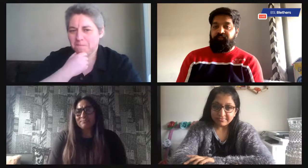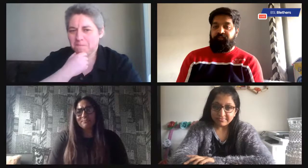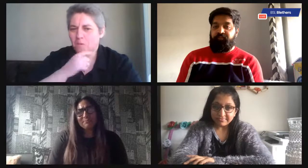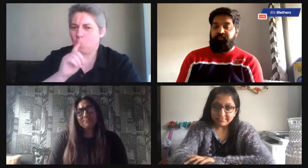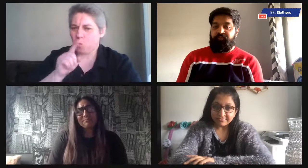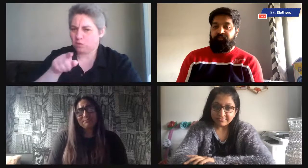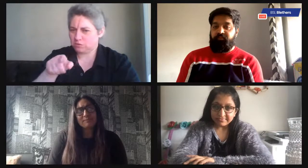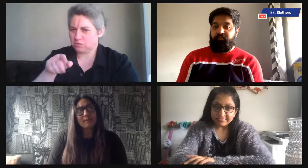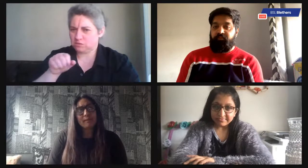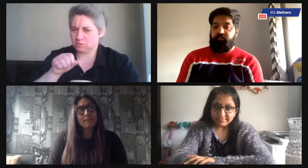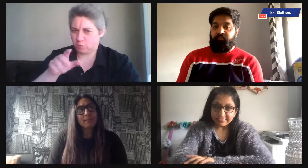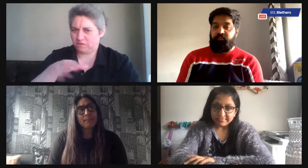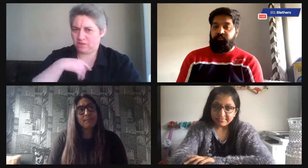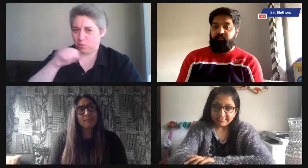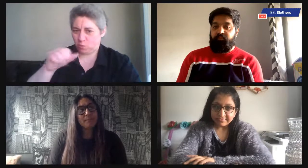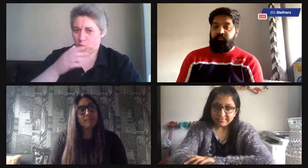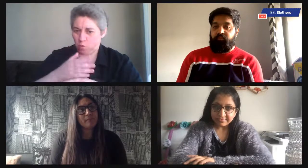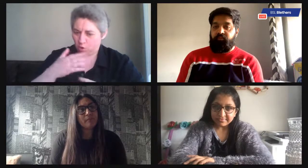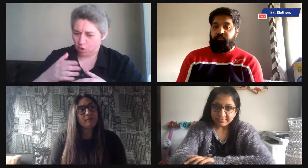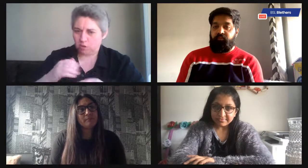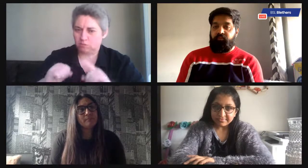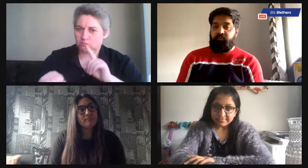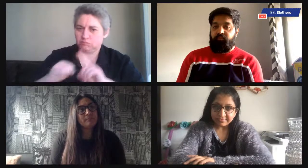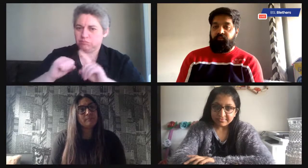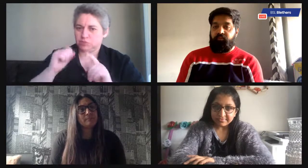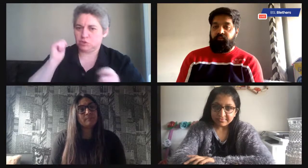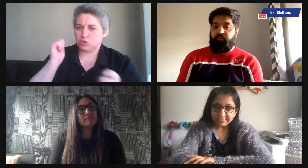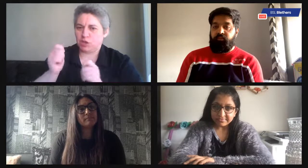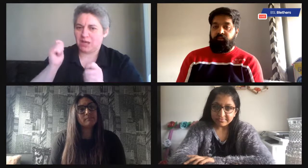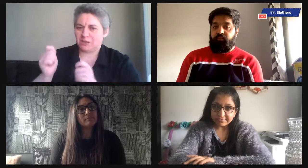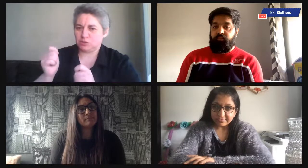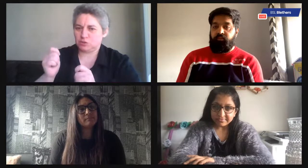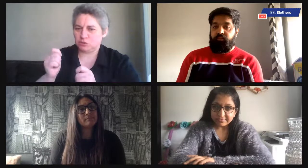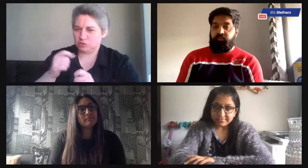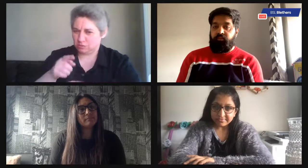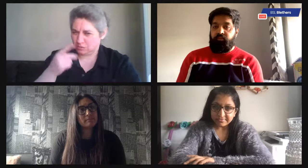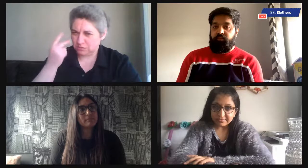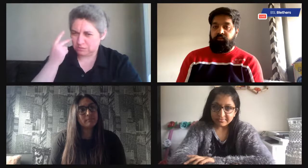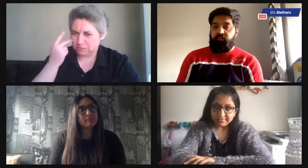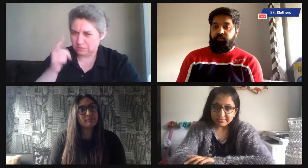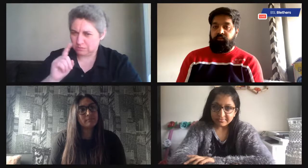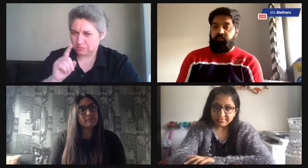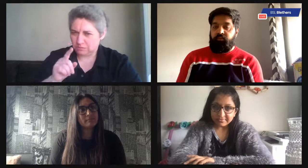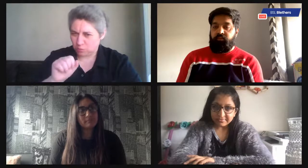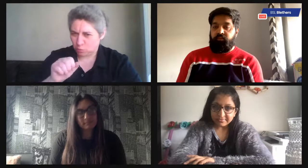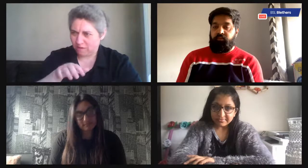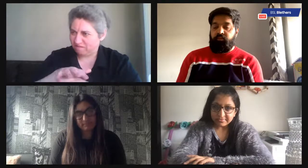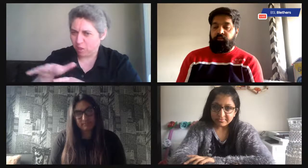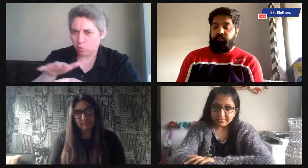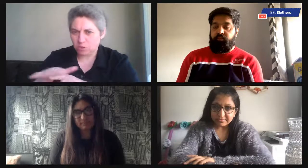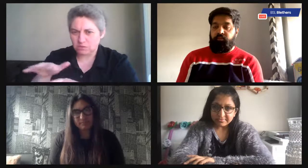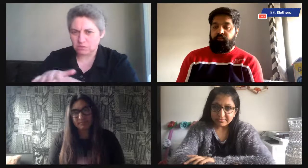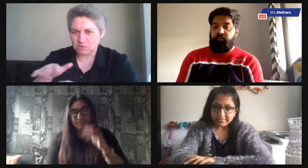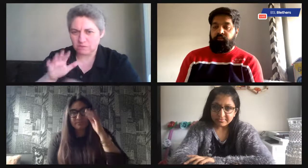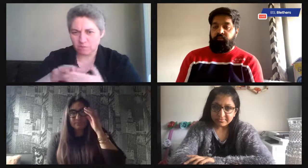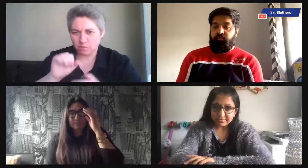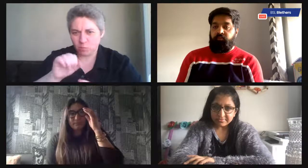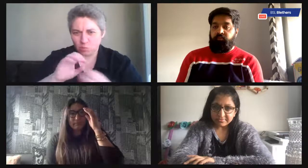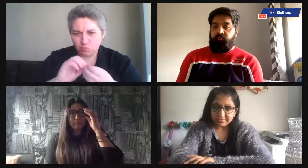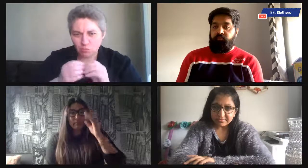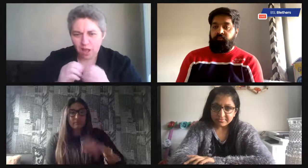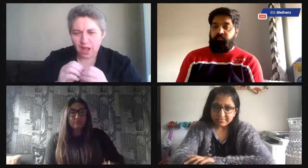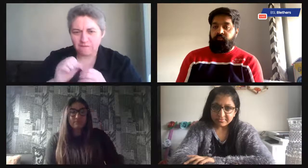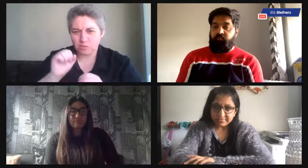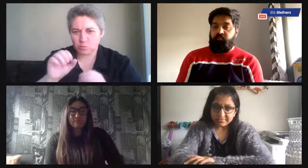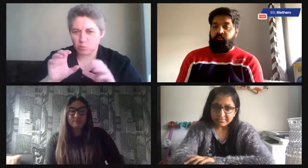was just a simple task to get people to do to begin with. So when you think that your work really had an impact,